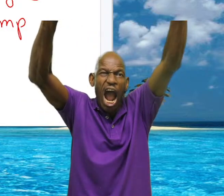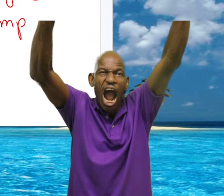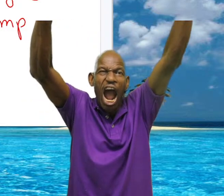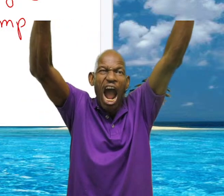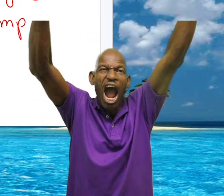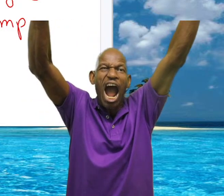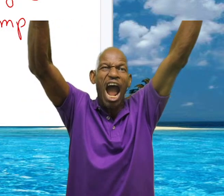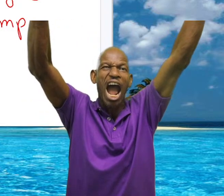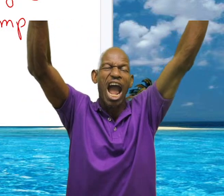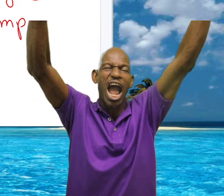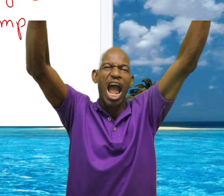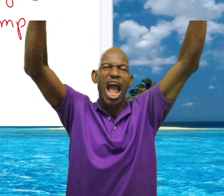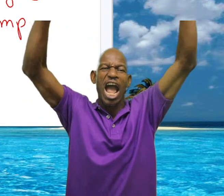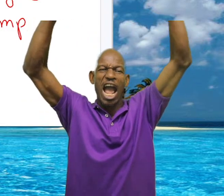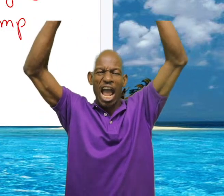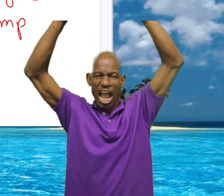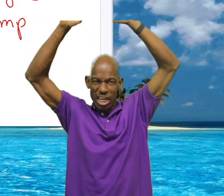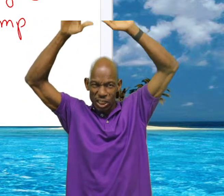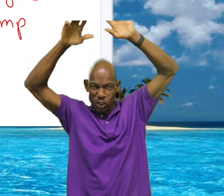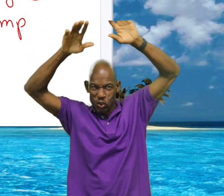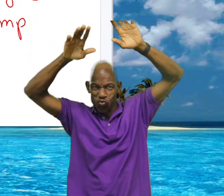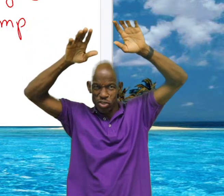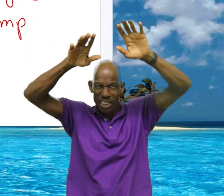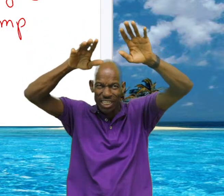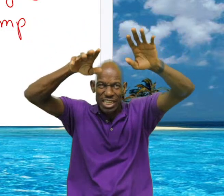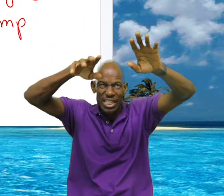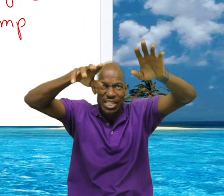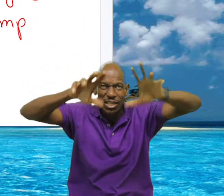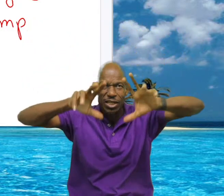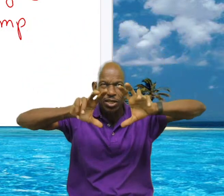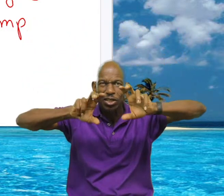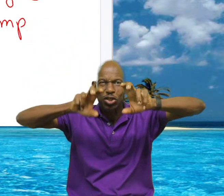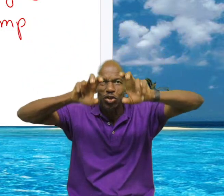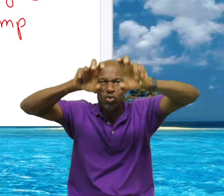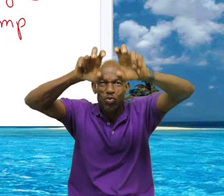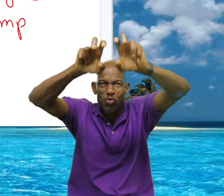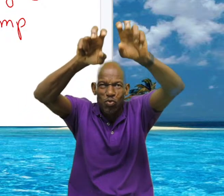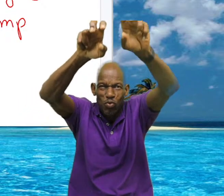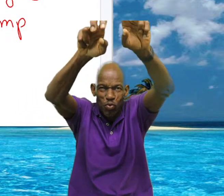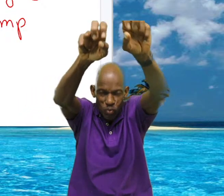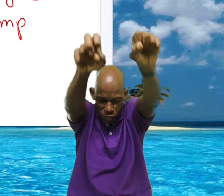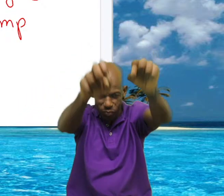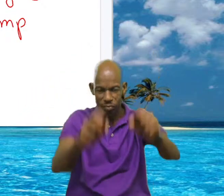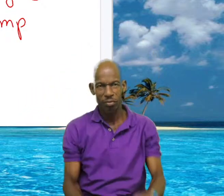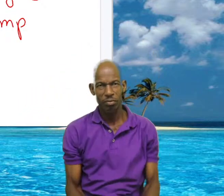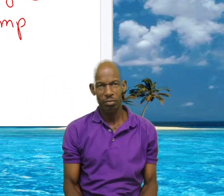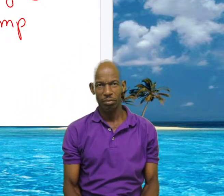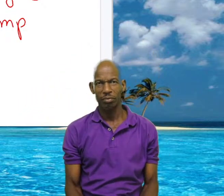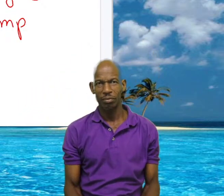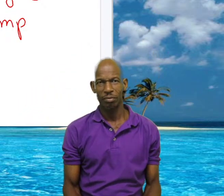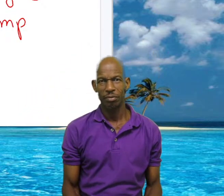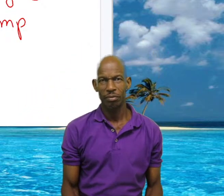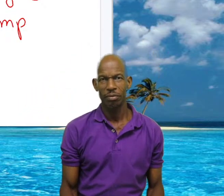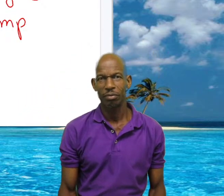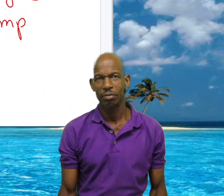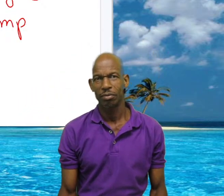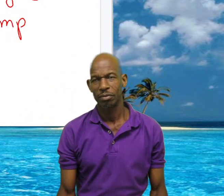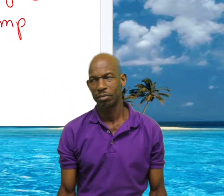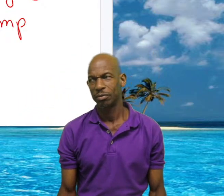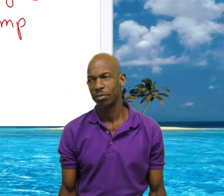of the basic language. We want you to get more deeper words. Okay? So that is another word, leap.